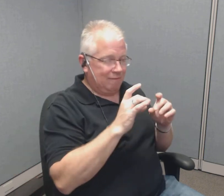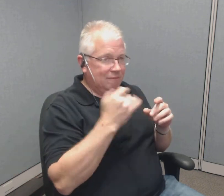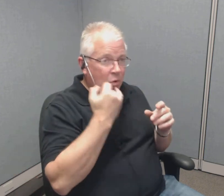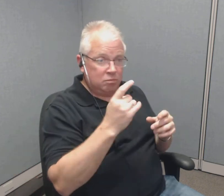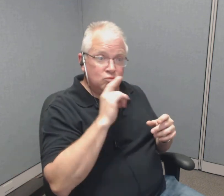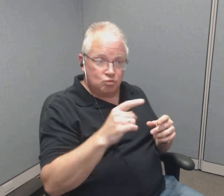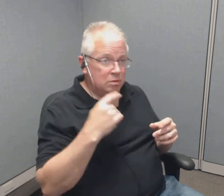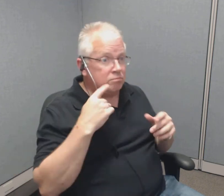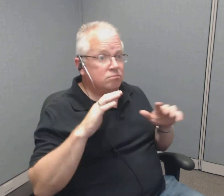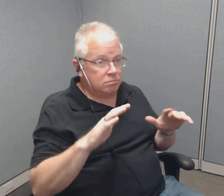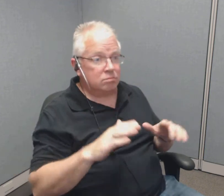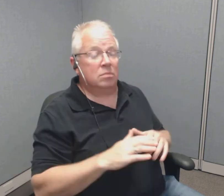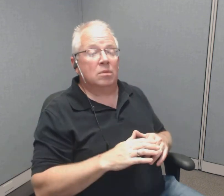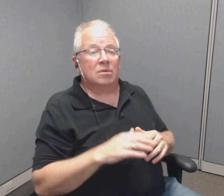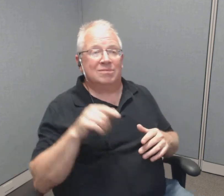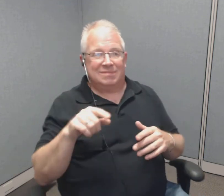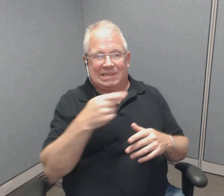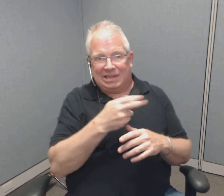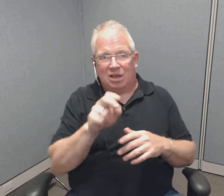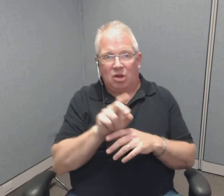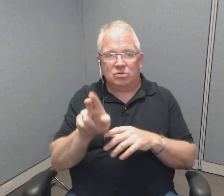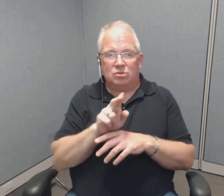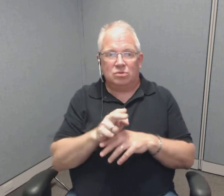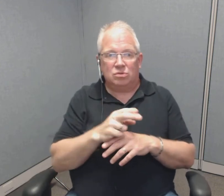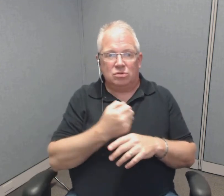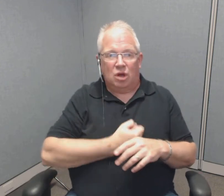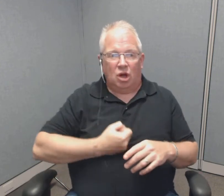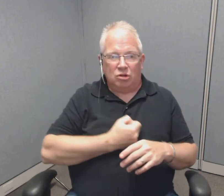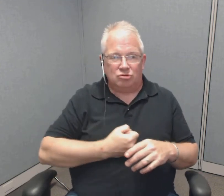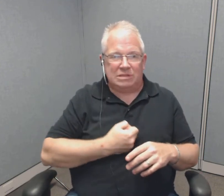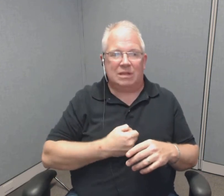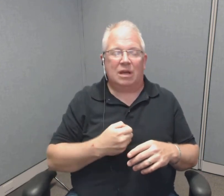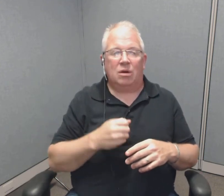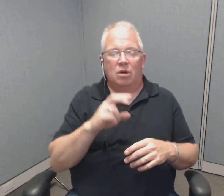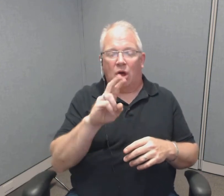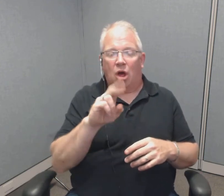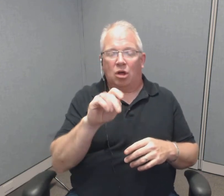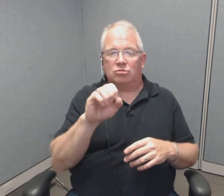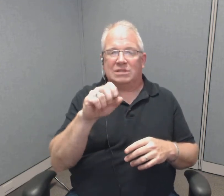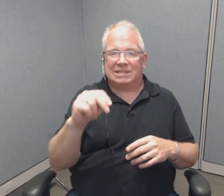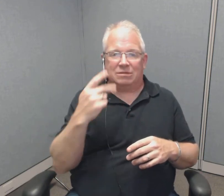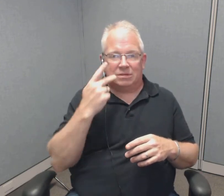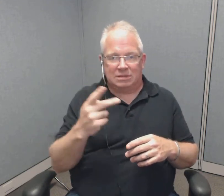incredible. Topol also uses a portable ultrasound, a V-scan, to image Ron's heart. So,